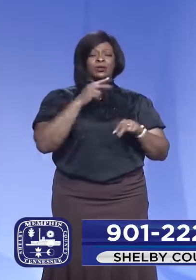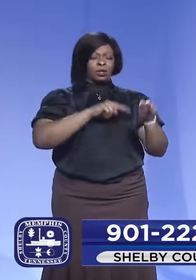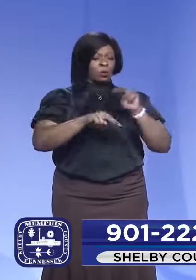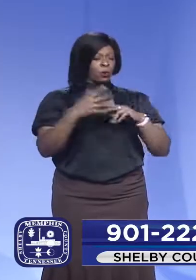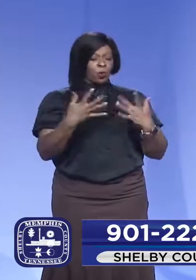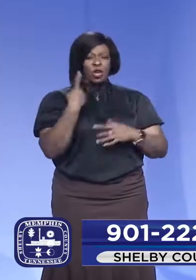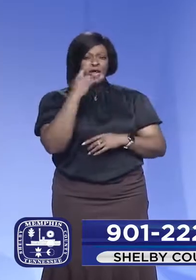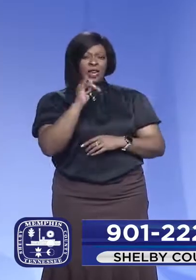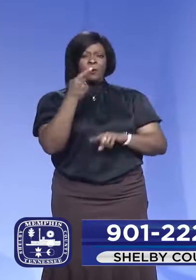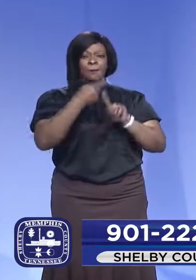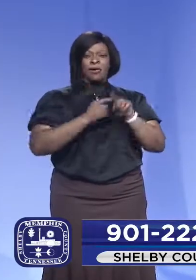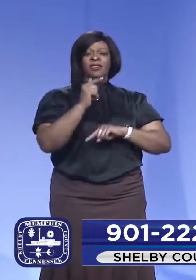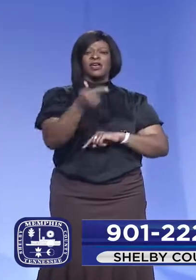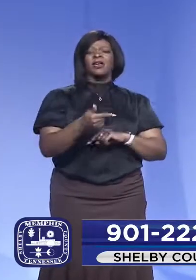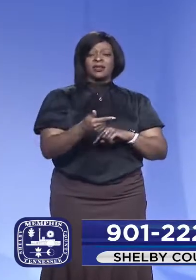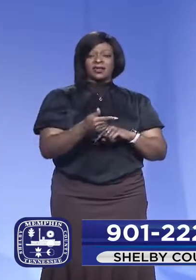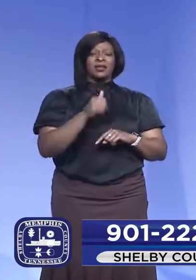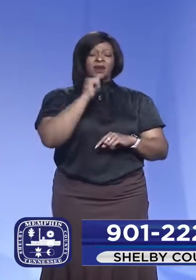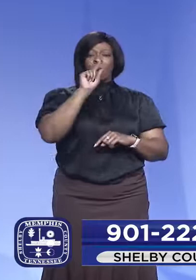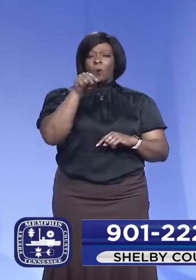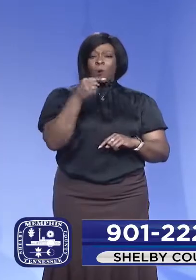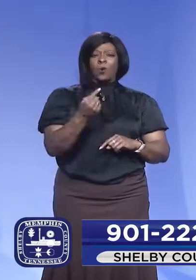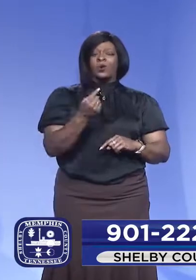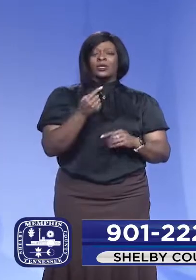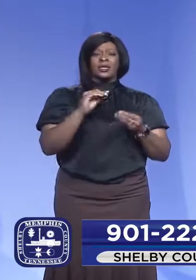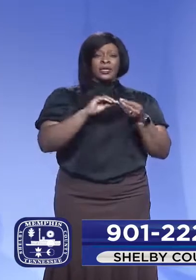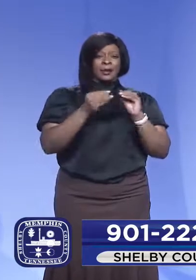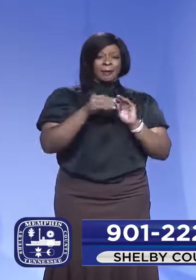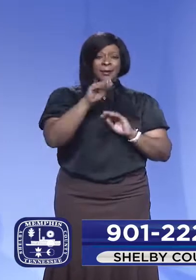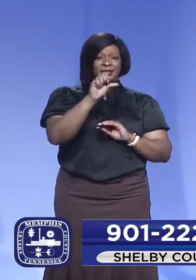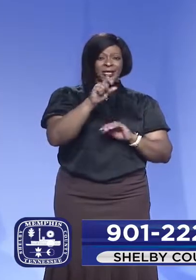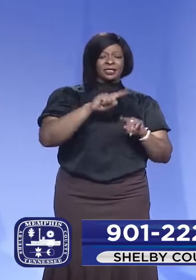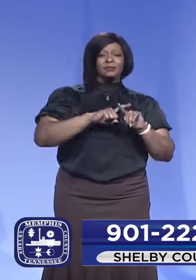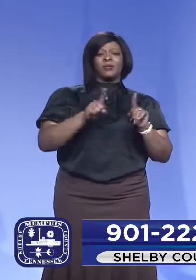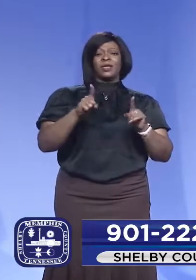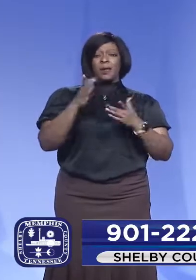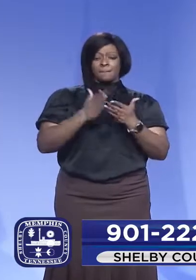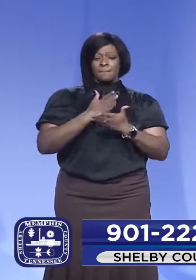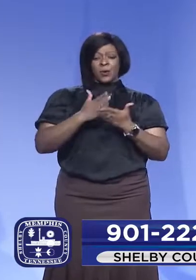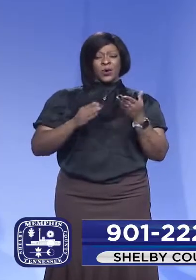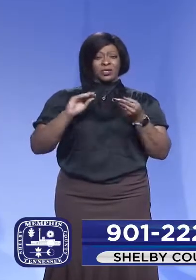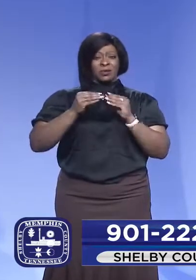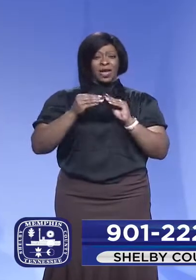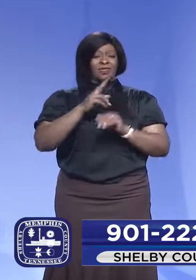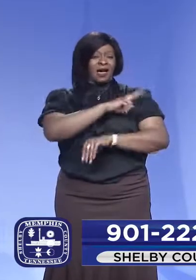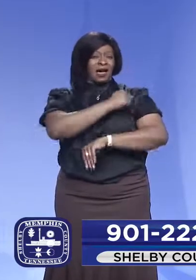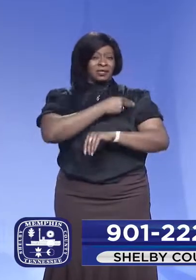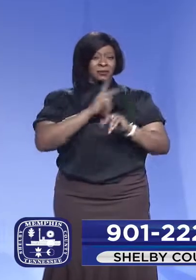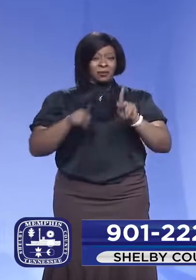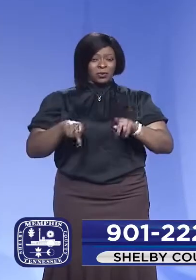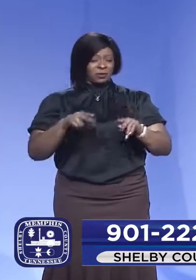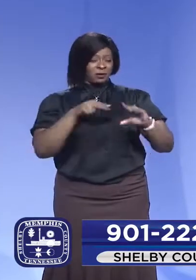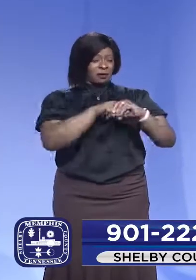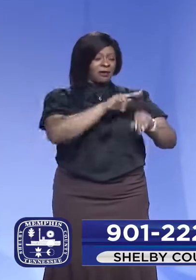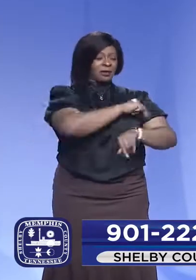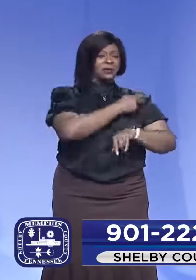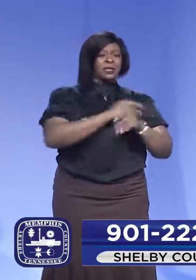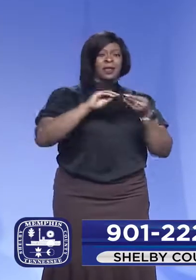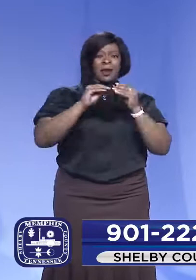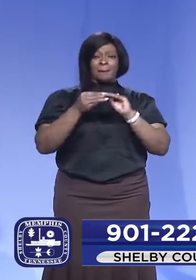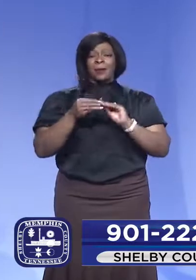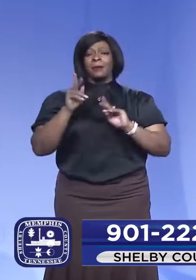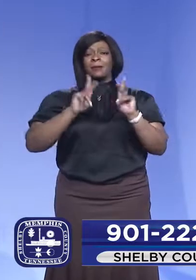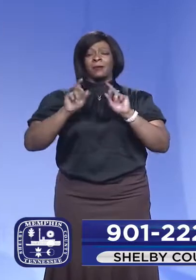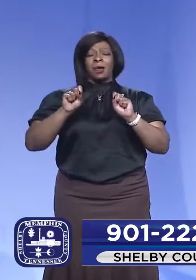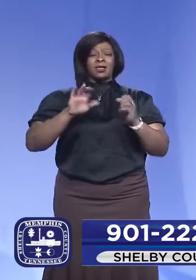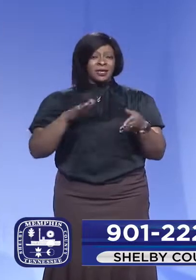this look like a month out. Not only, again, the number of cases, but the proportion likely to be hospitalized and the proportion likely to